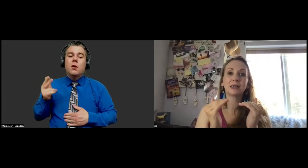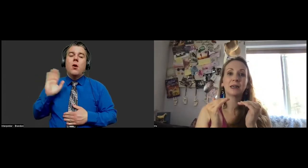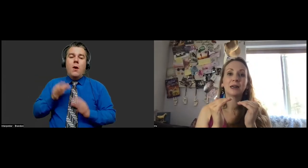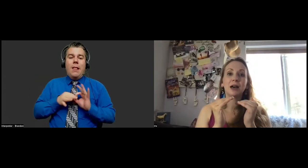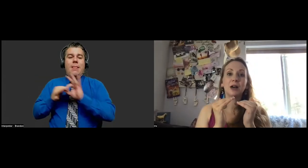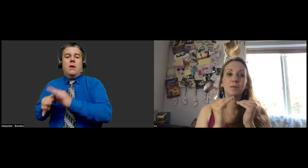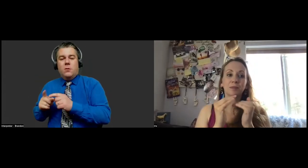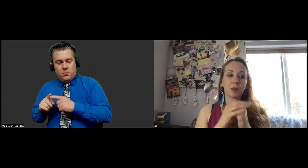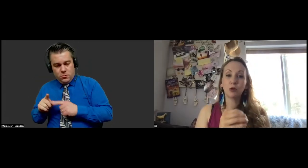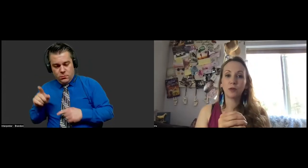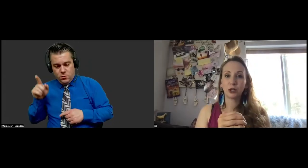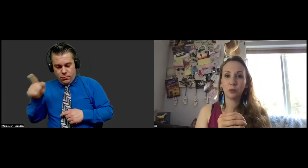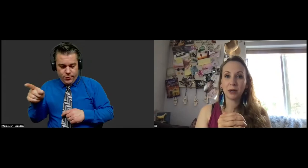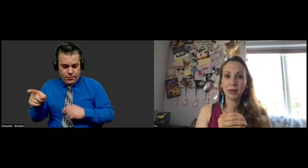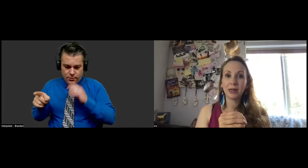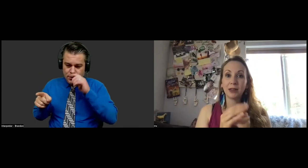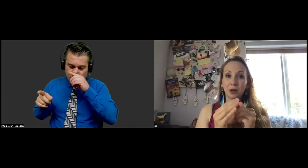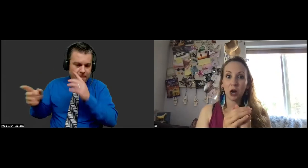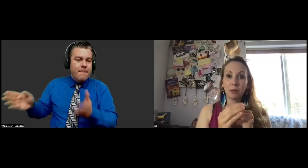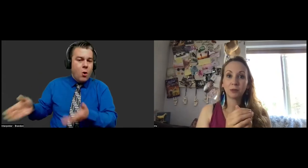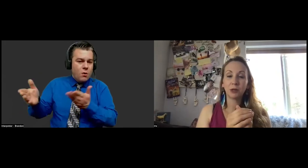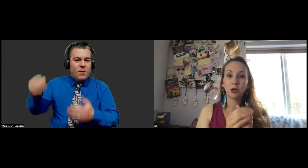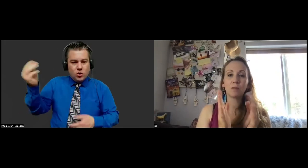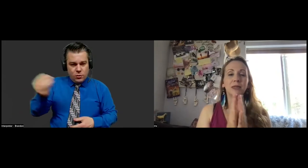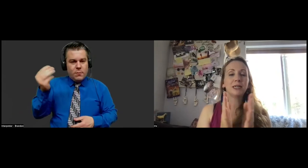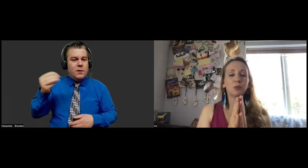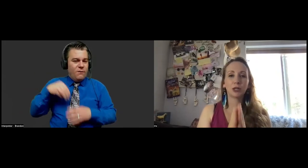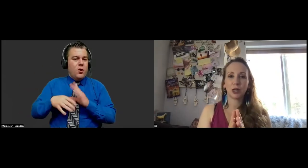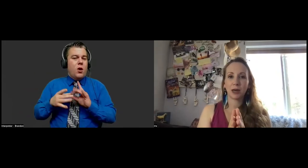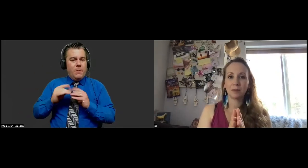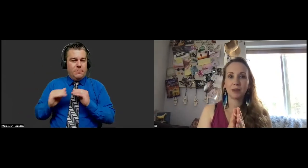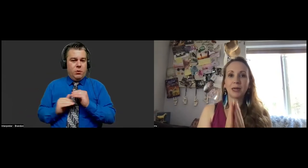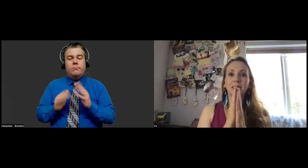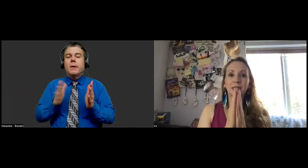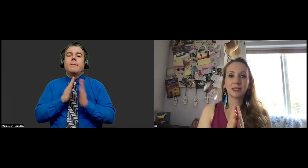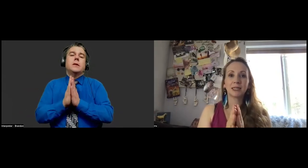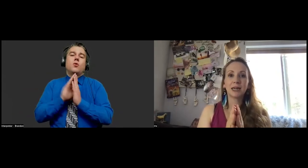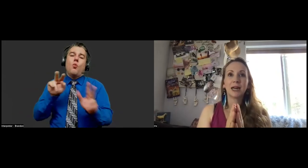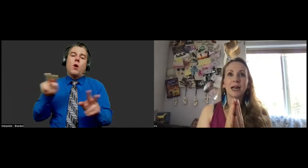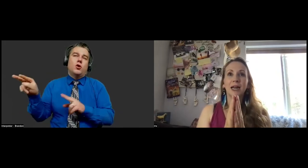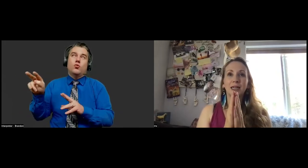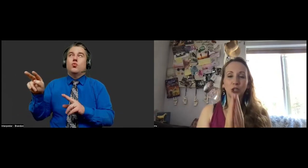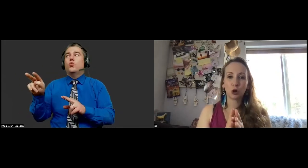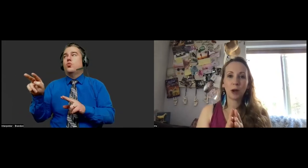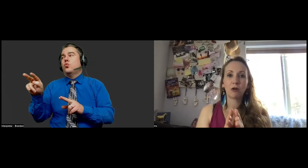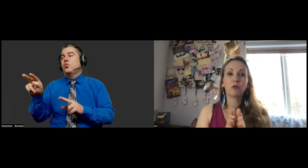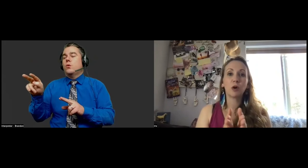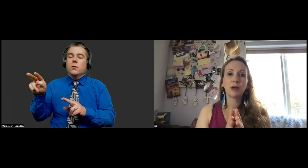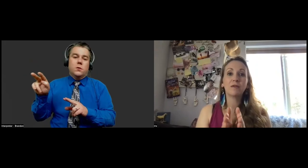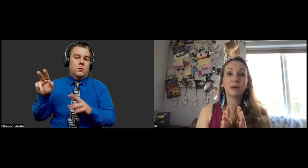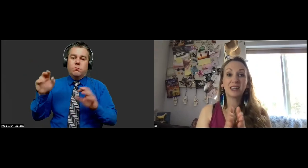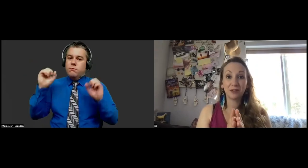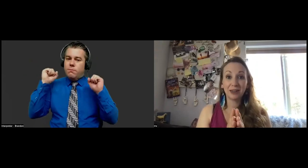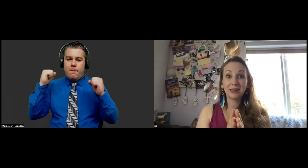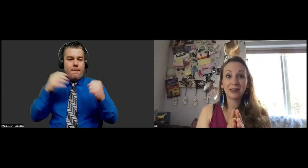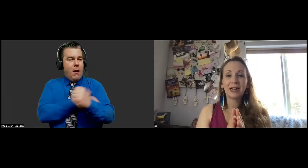that Motivational Monday in the comments below. Please watch that because this is so powerful. What we